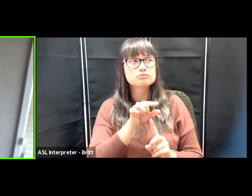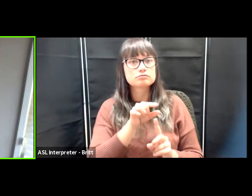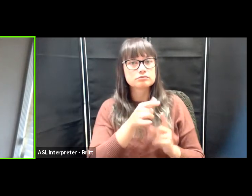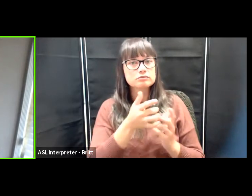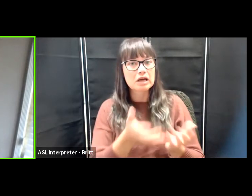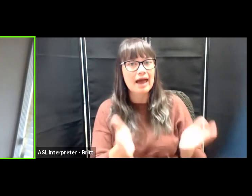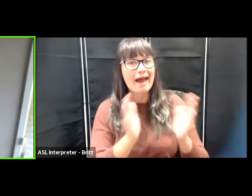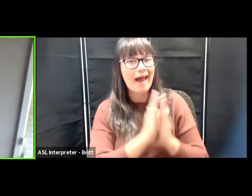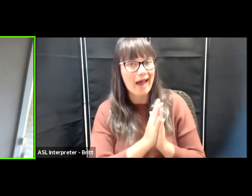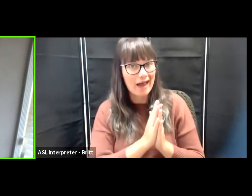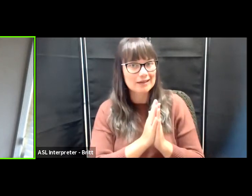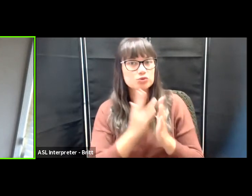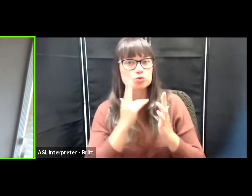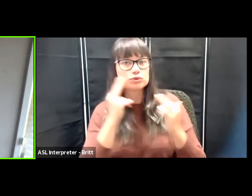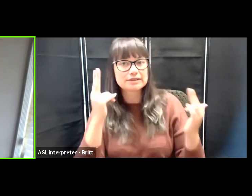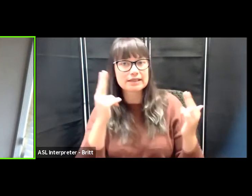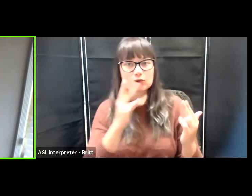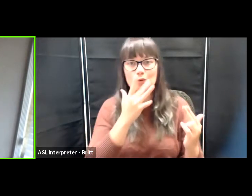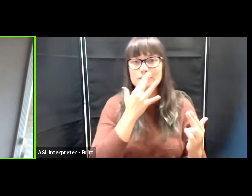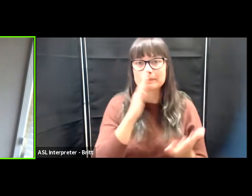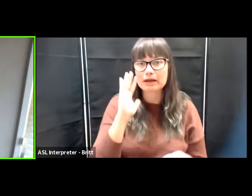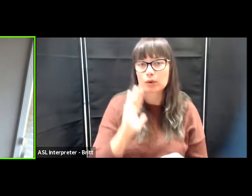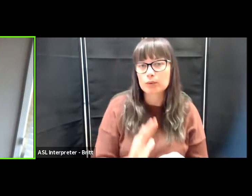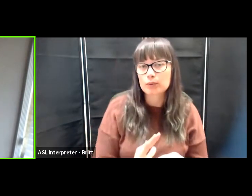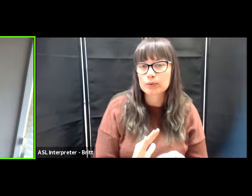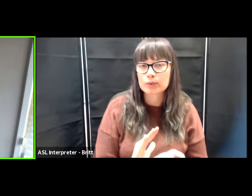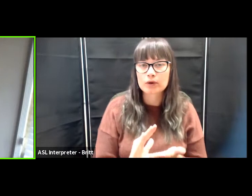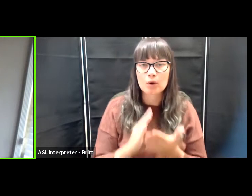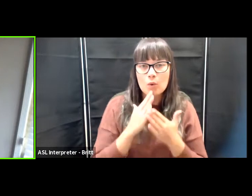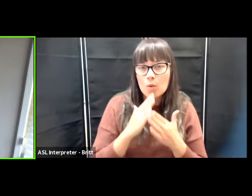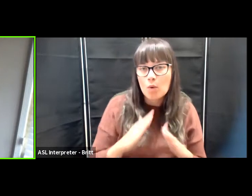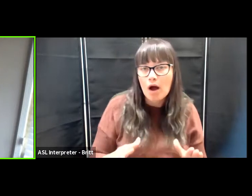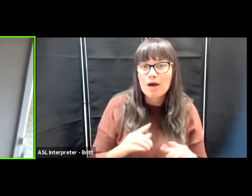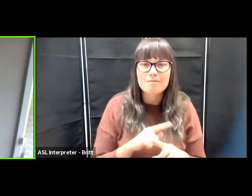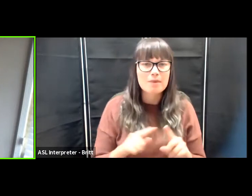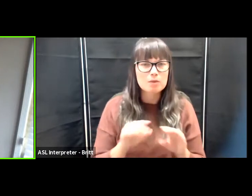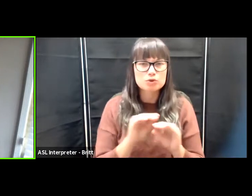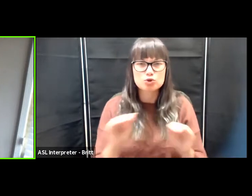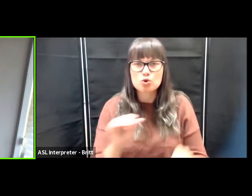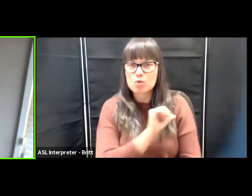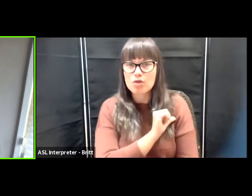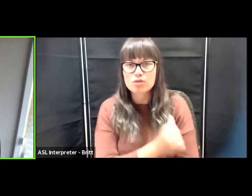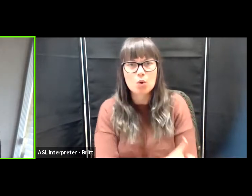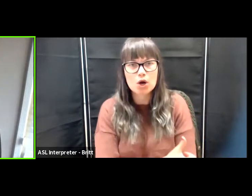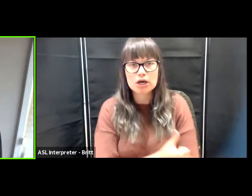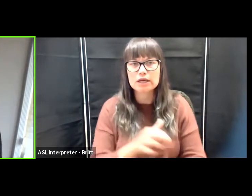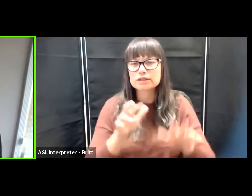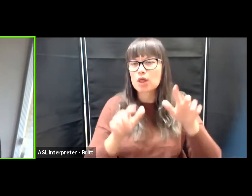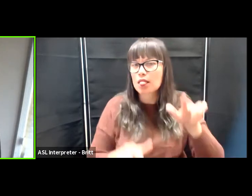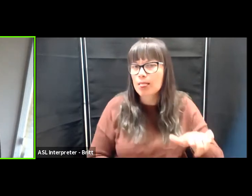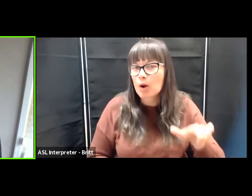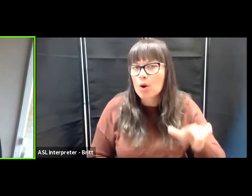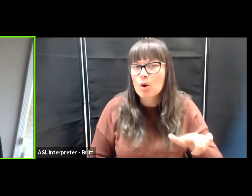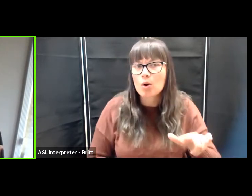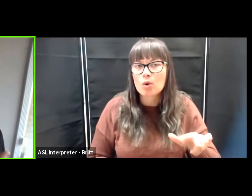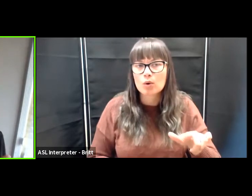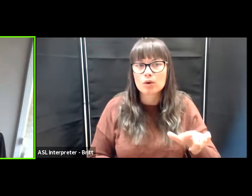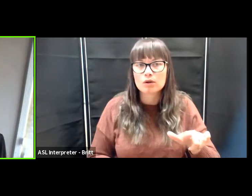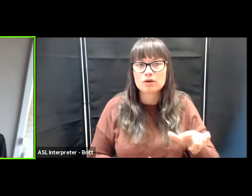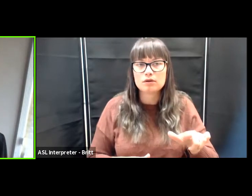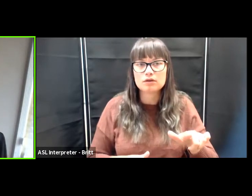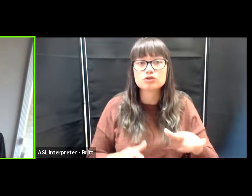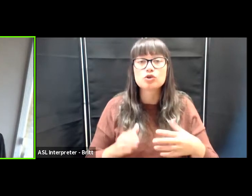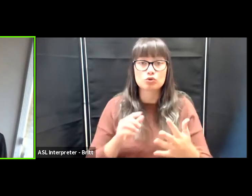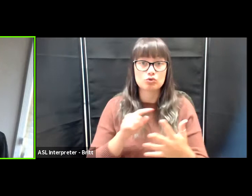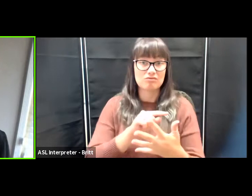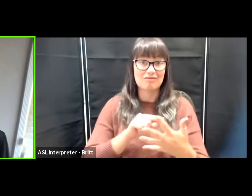sing or speak really quietly. But overall, it's not authoritative. What happens is when you're on a 5-tone